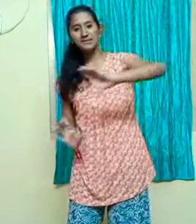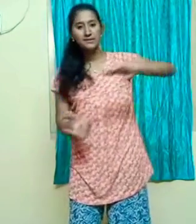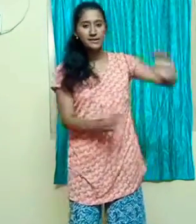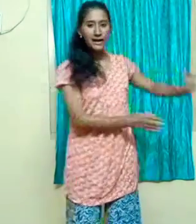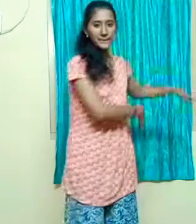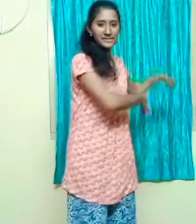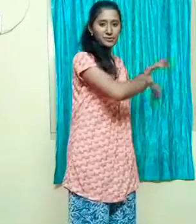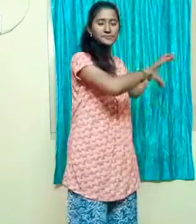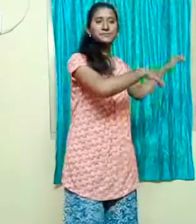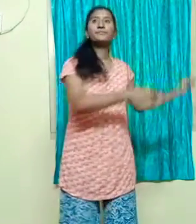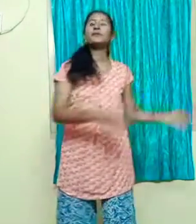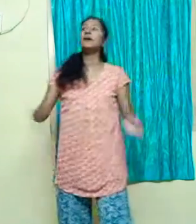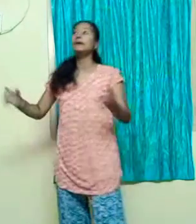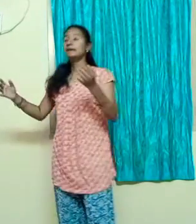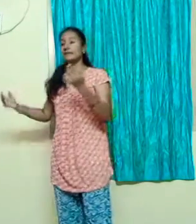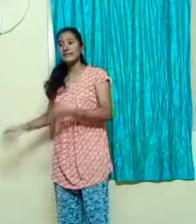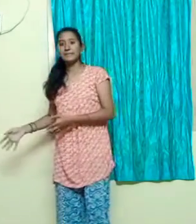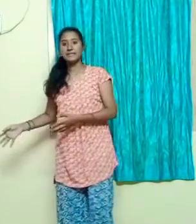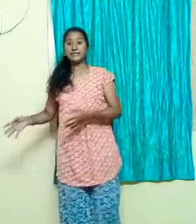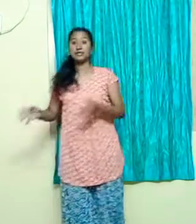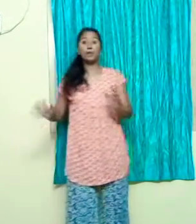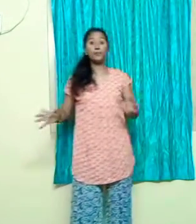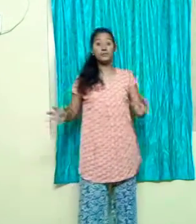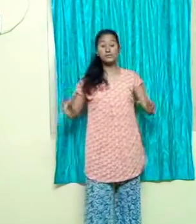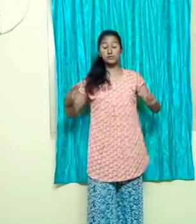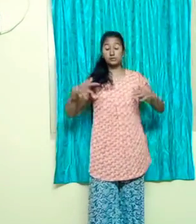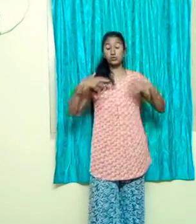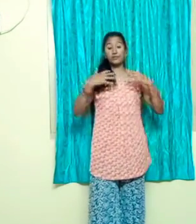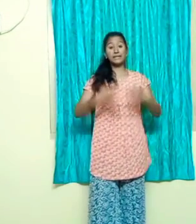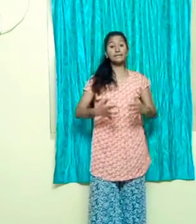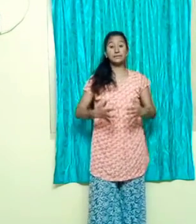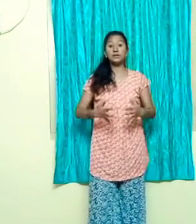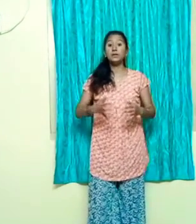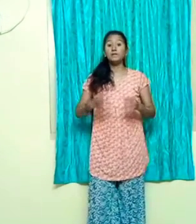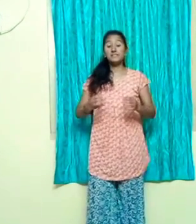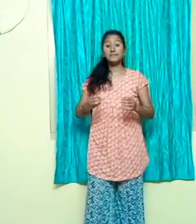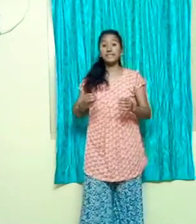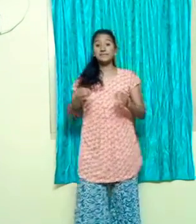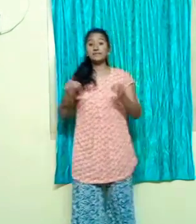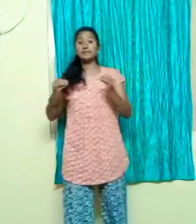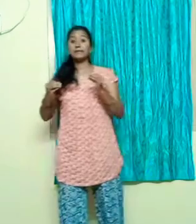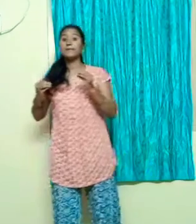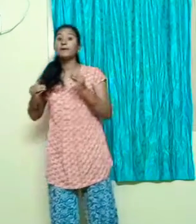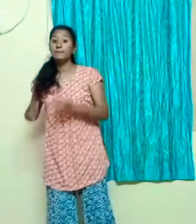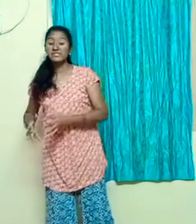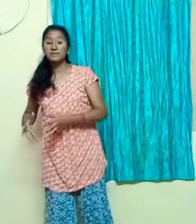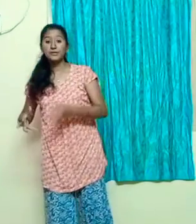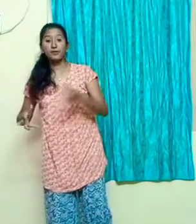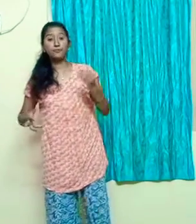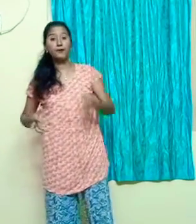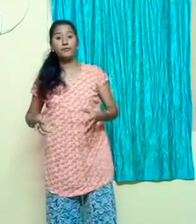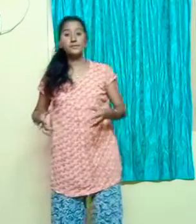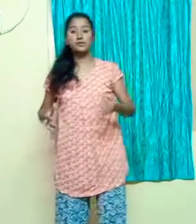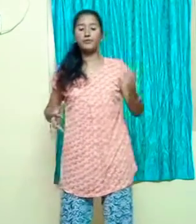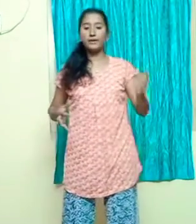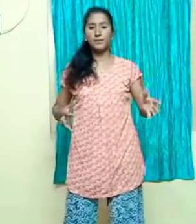in, garbage out. Reliability. Computers are so reliable, which means the measurement of performance of a